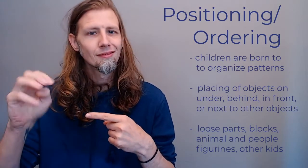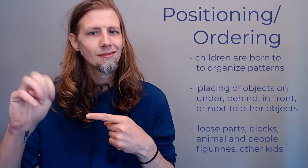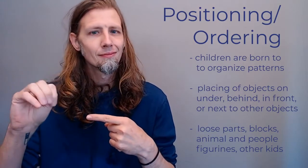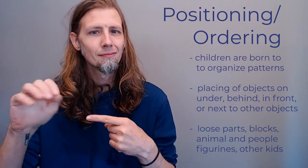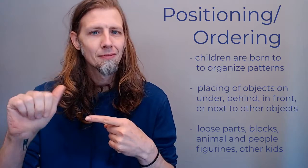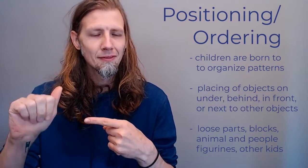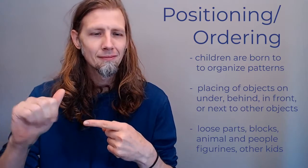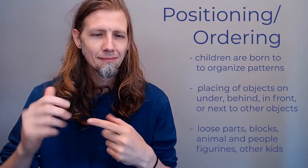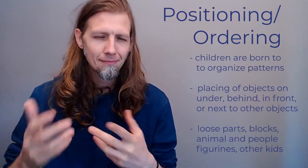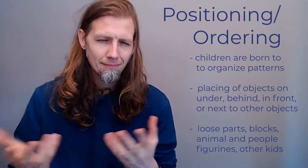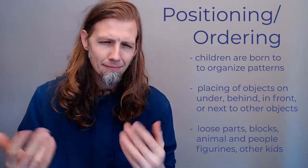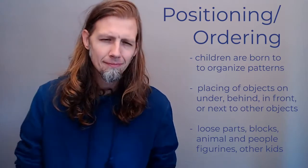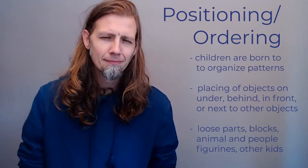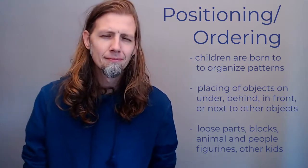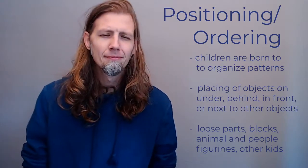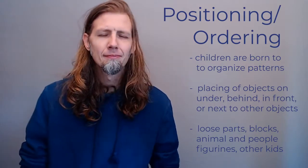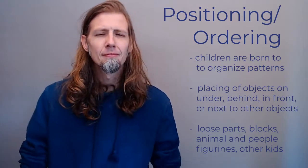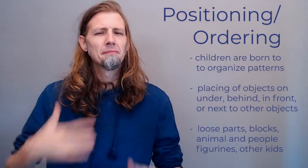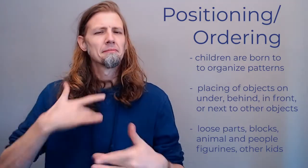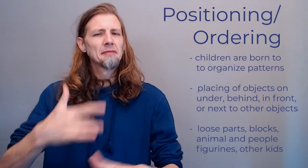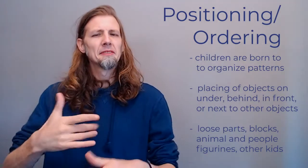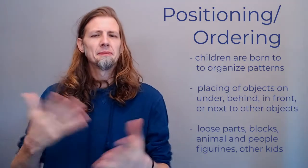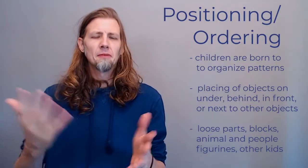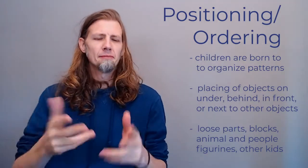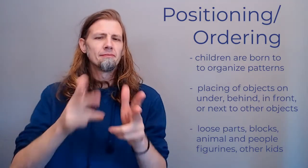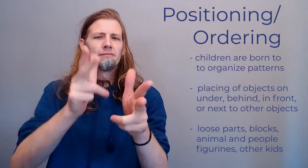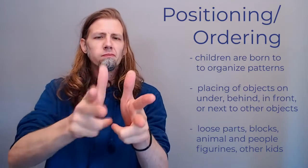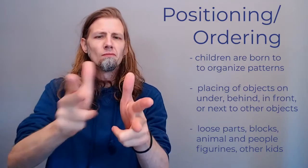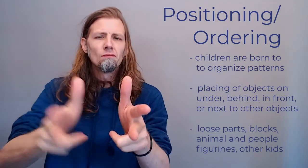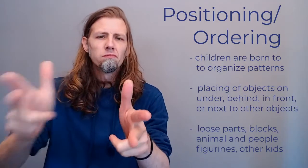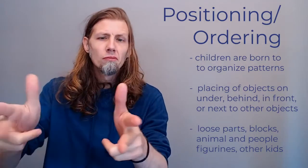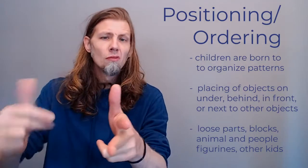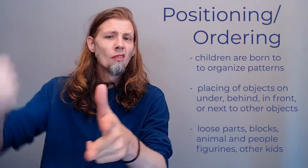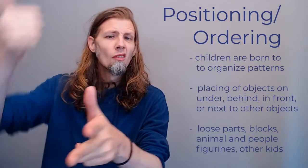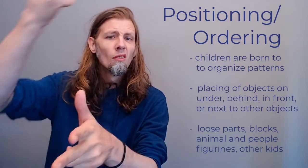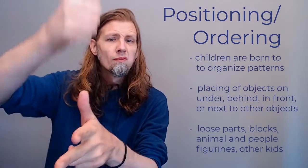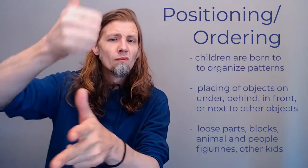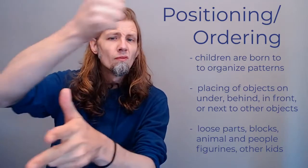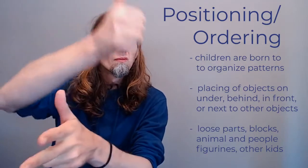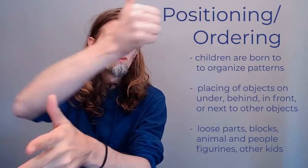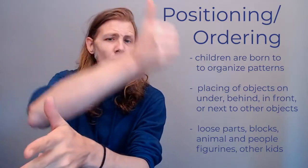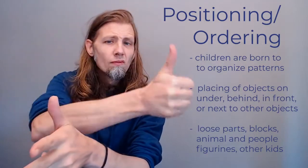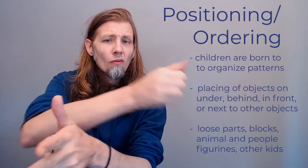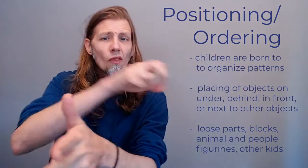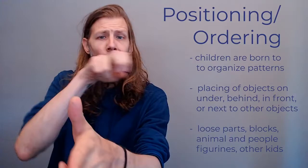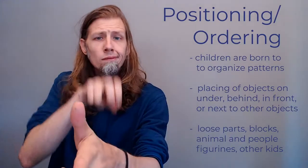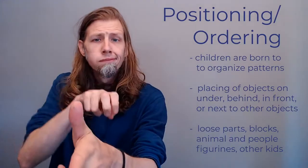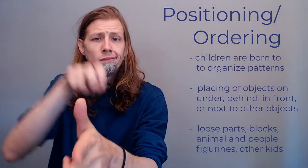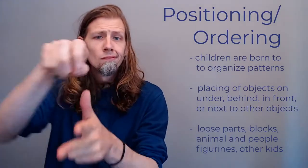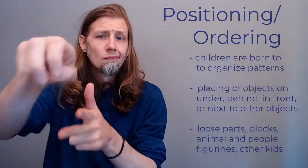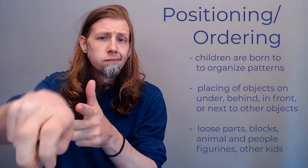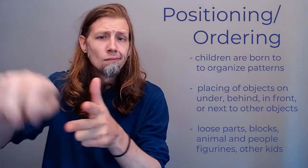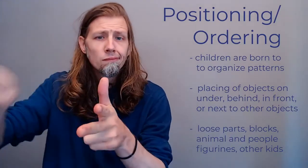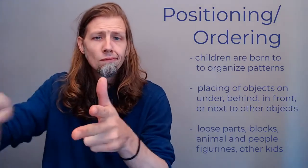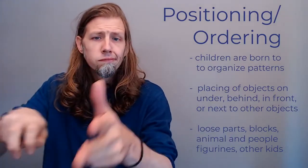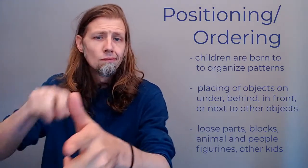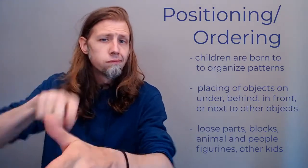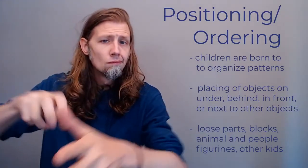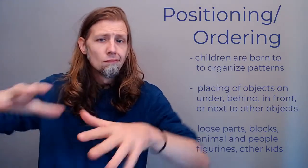schemas. We often see children organizing their cars or other objects in rows, columns, or on top of one another